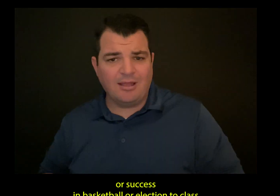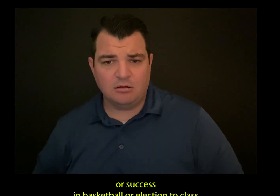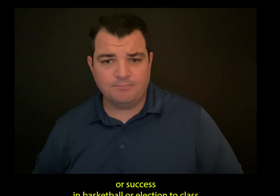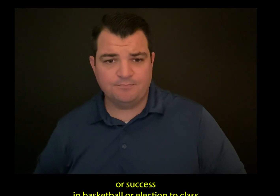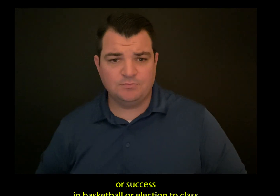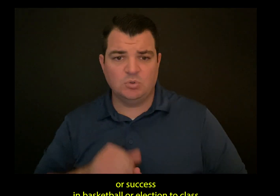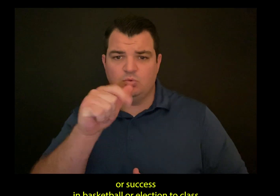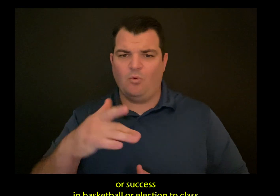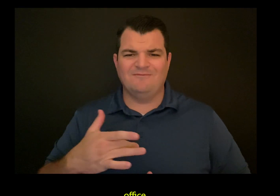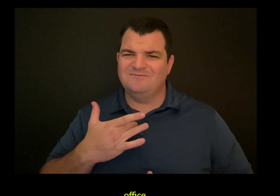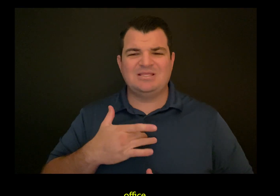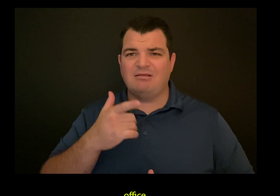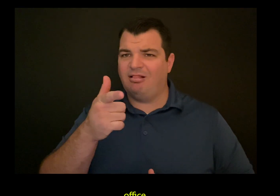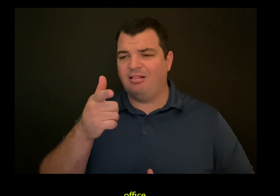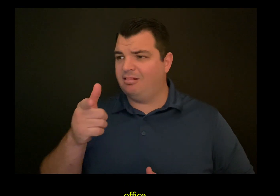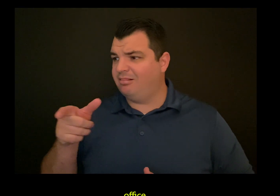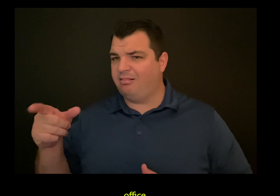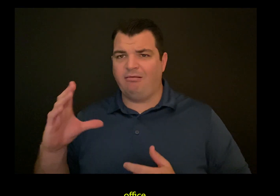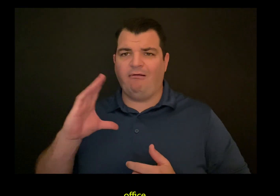or election to class office.